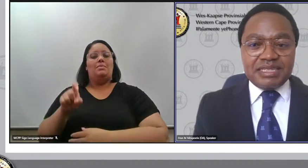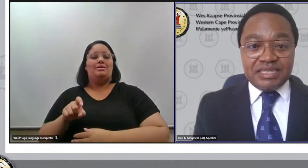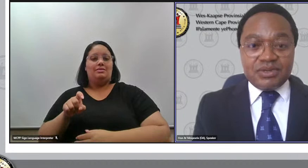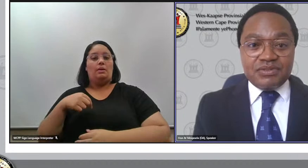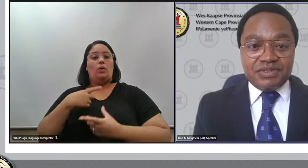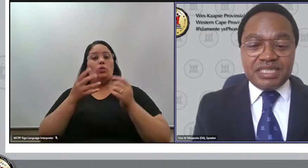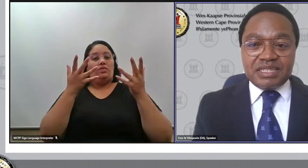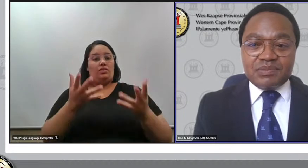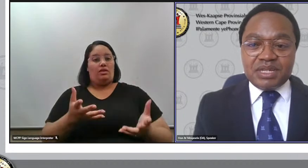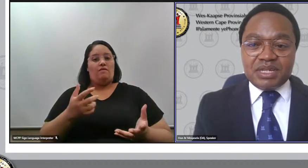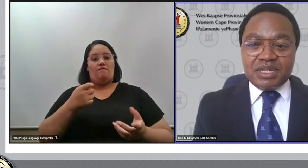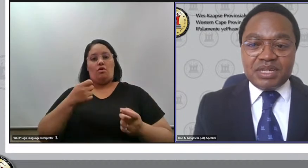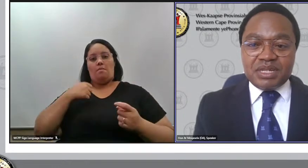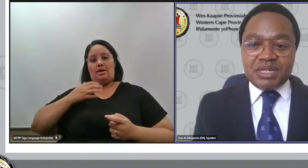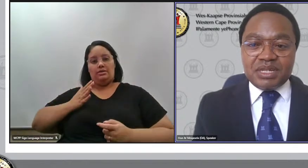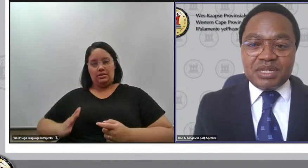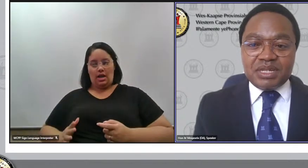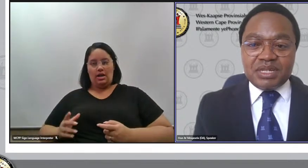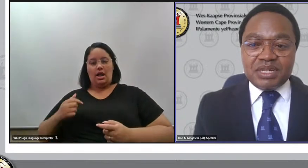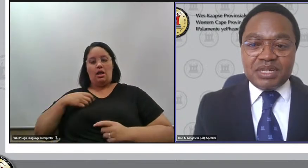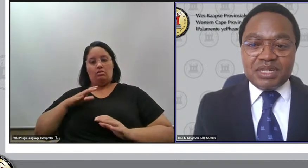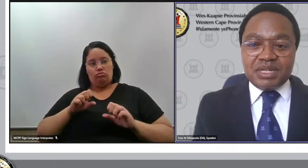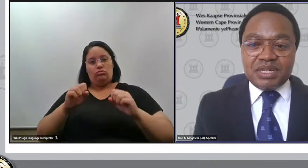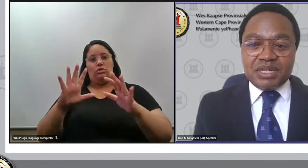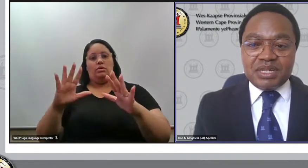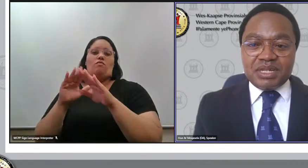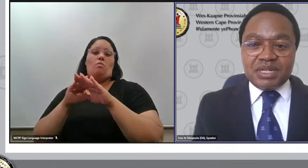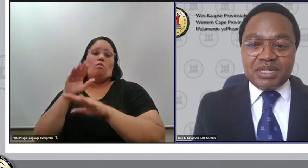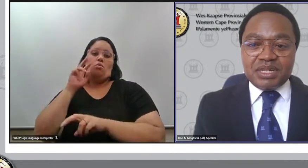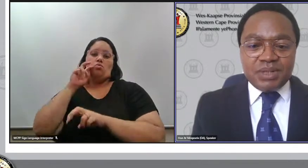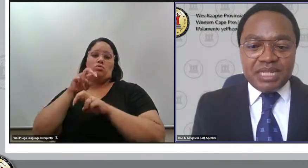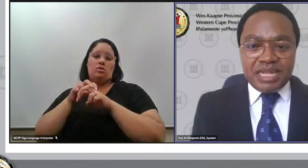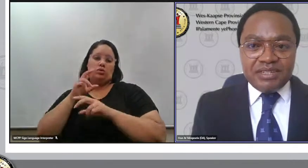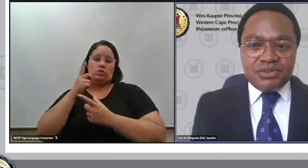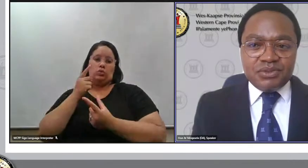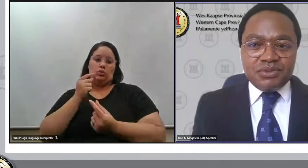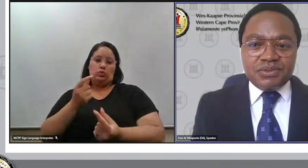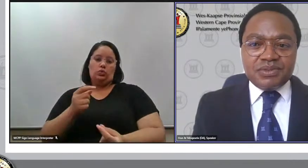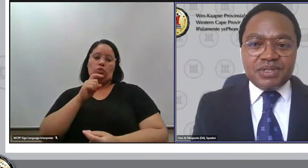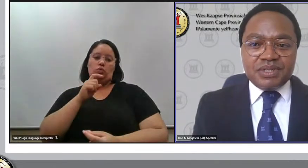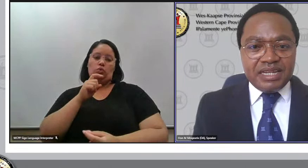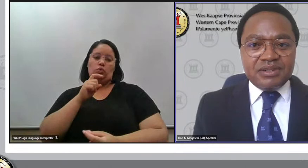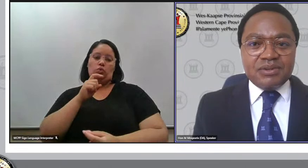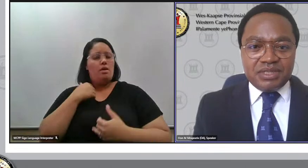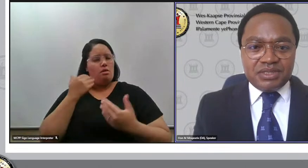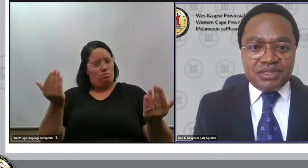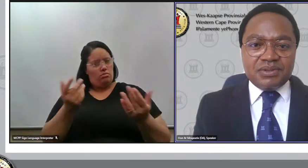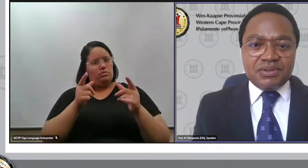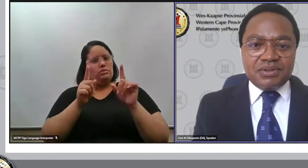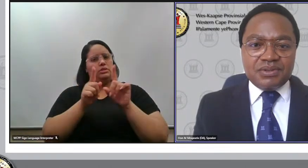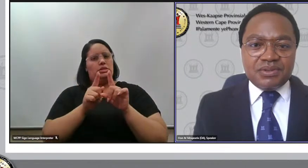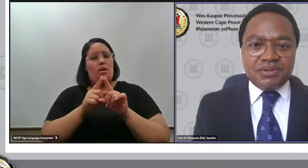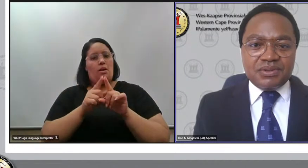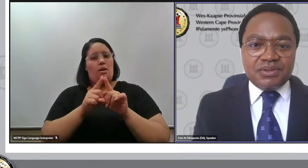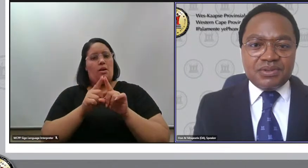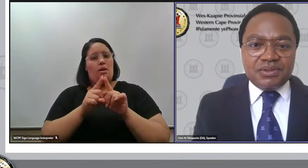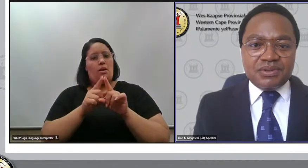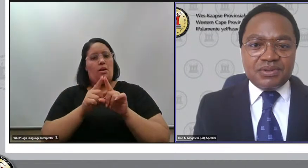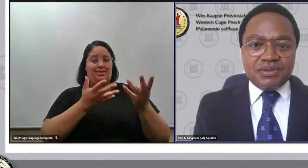my side and convene that platform a lot more. And I'll also encourage that when I do, as I always call